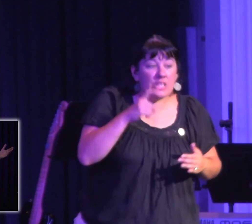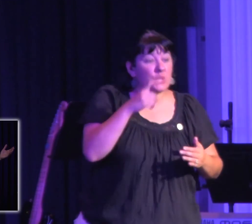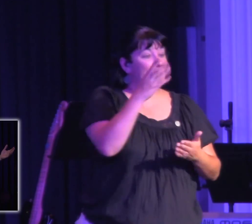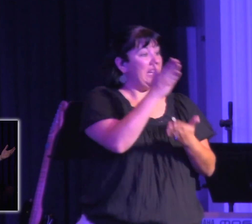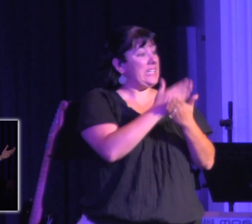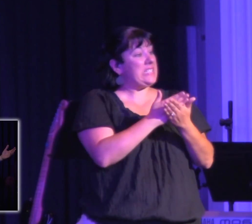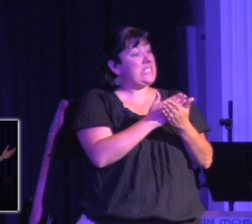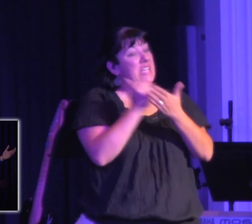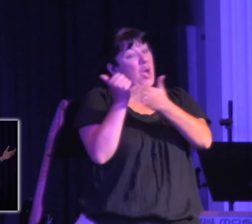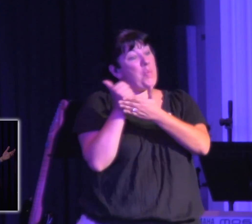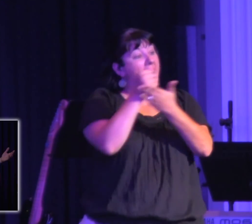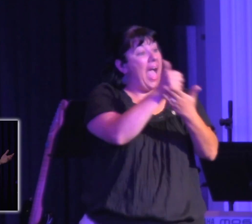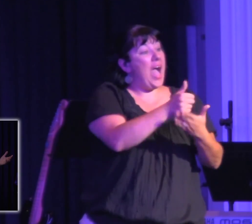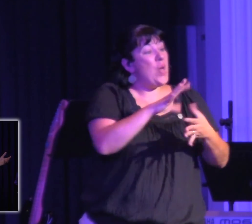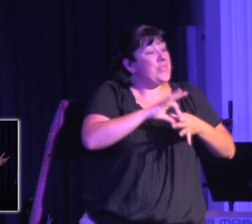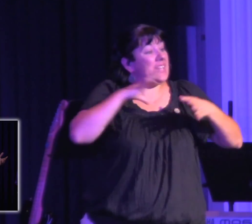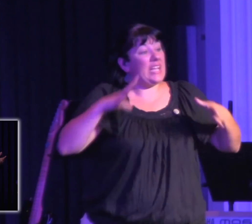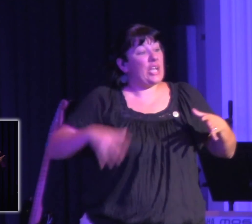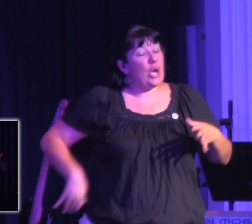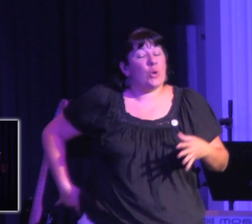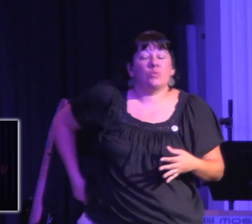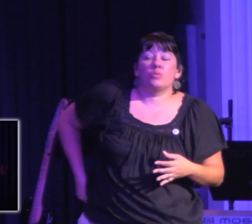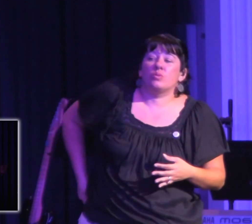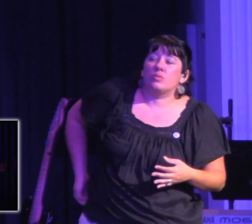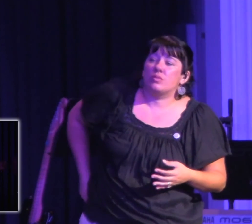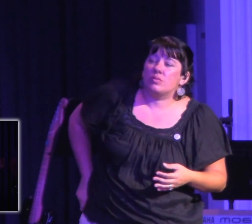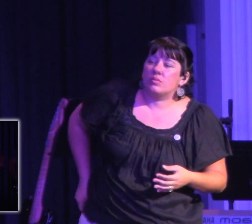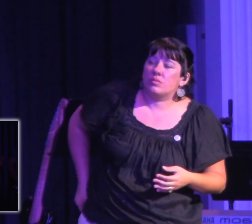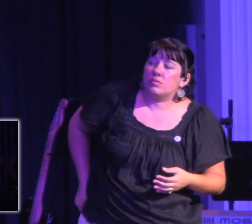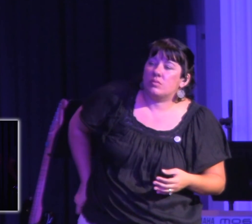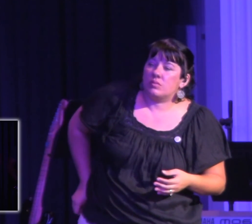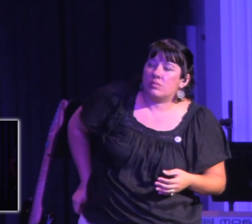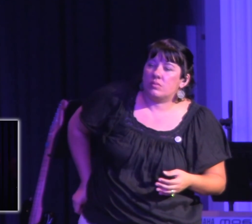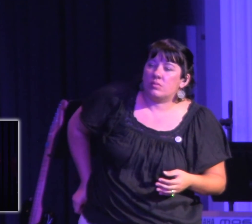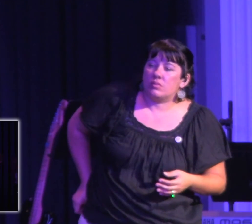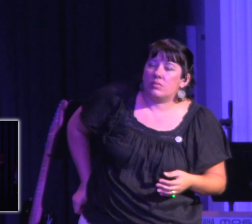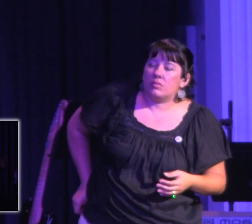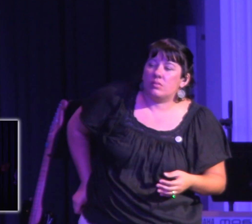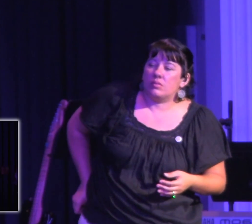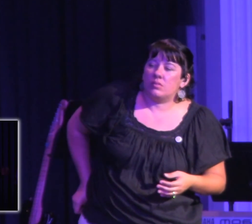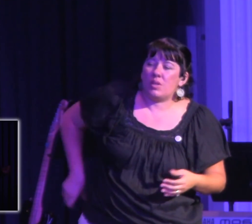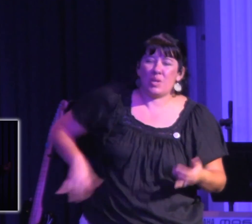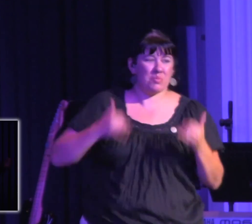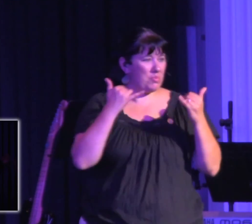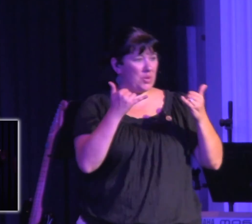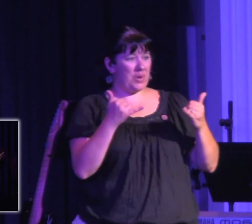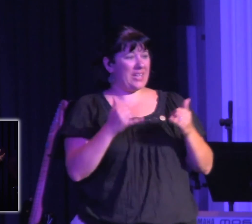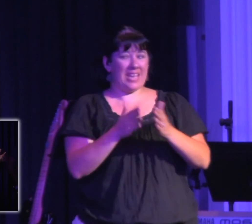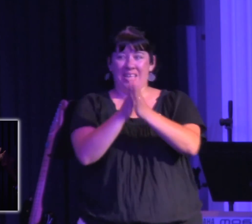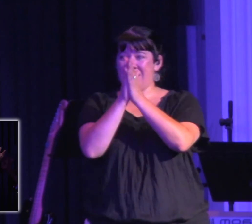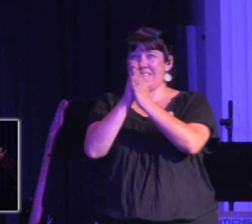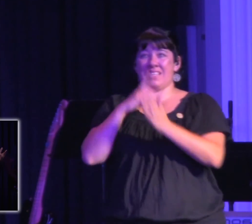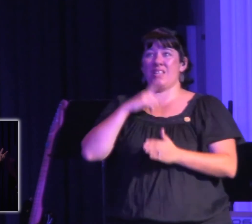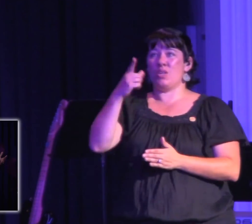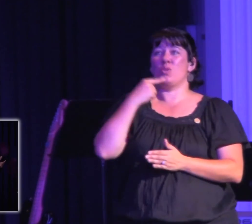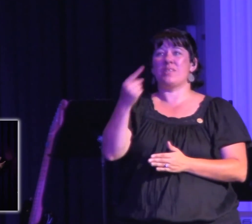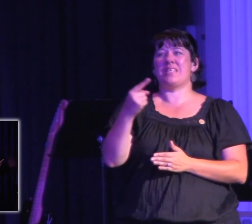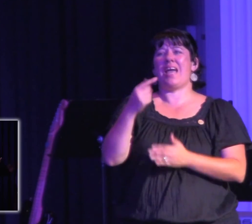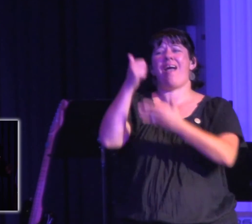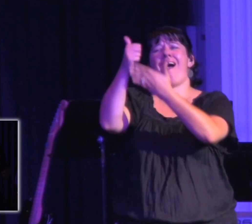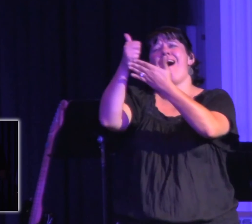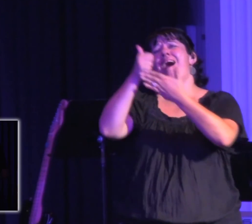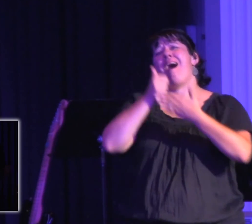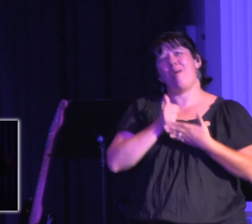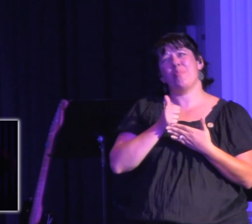go. But come on, let's ask the Lord right now to help us. Come on, just begin to help. Just ask Him, say, Lord, would you help